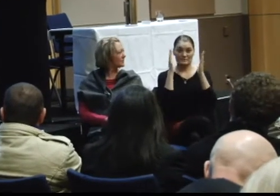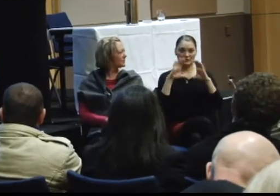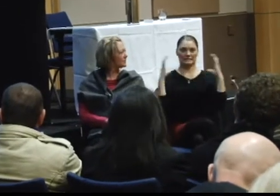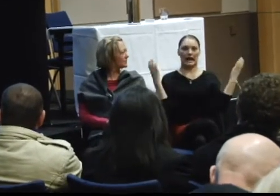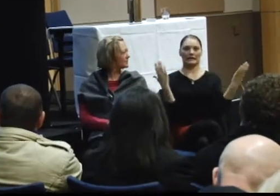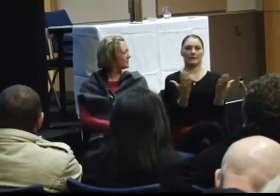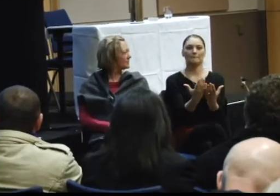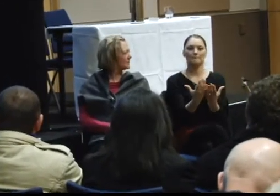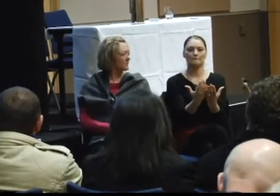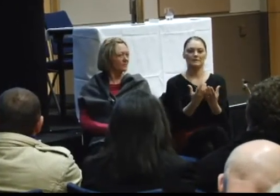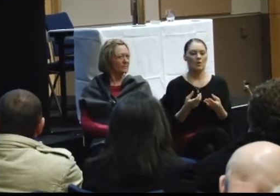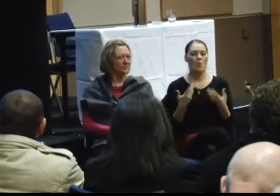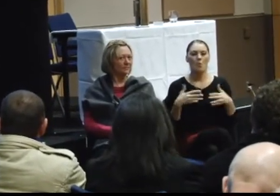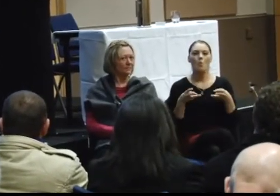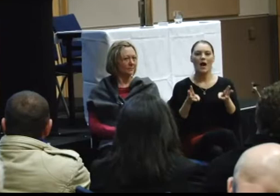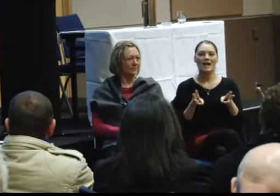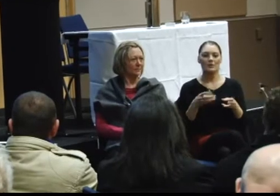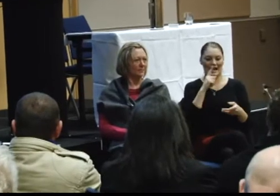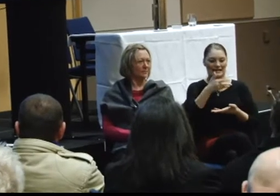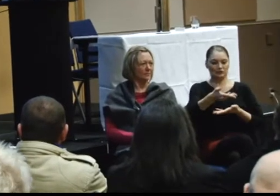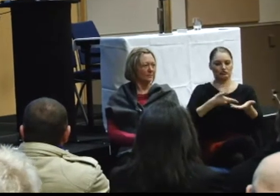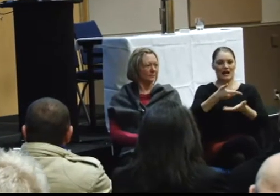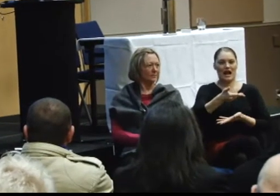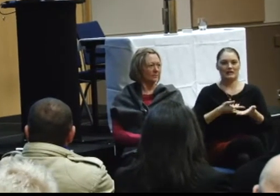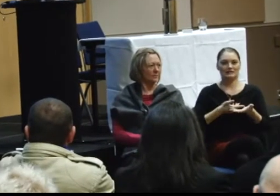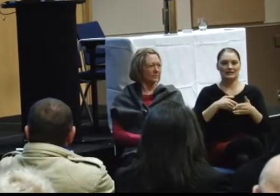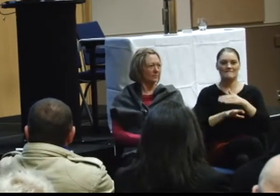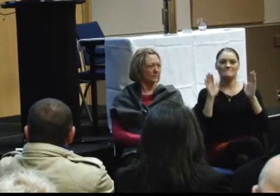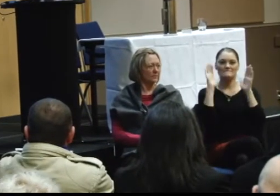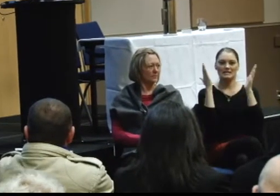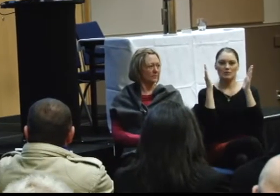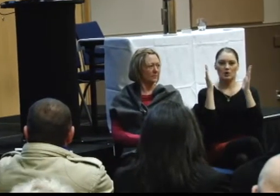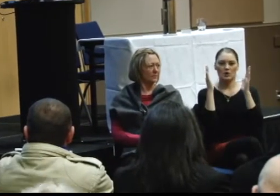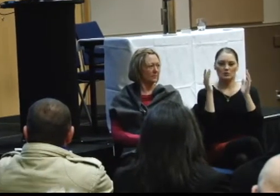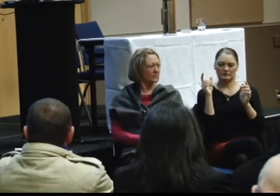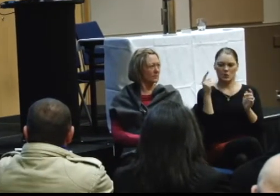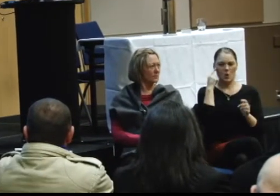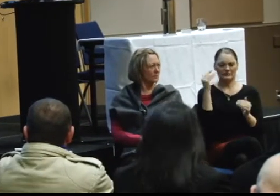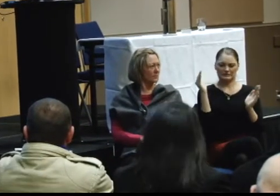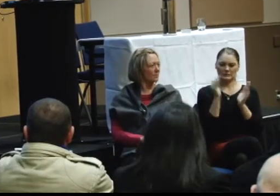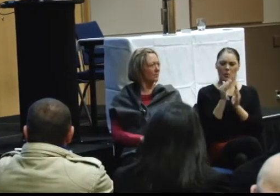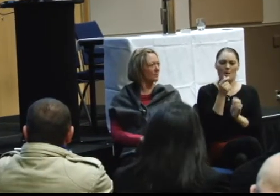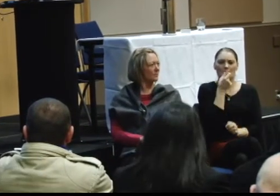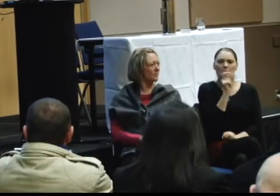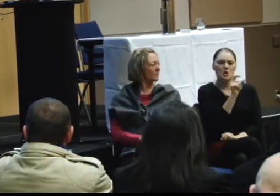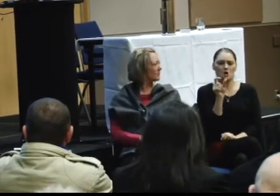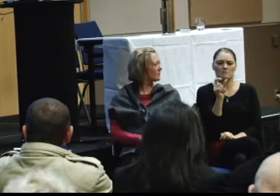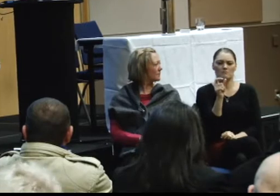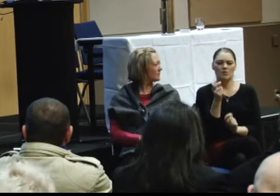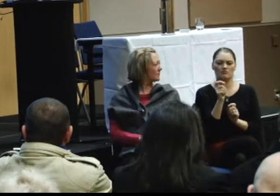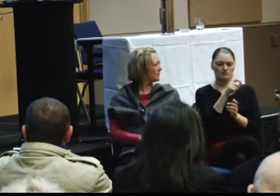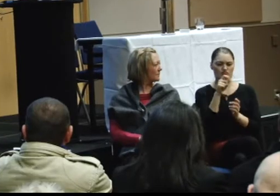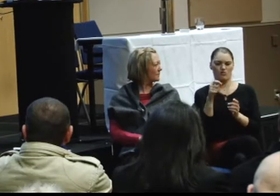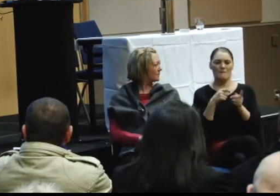be the way you would interact with Facebook in such a way that the small blurb that you wrote on your feedback would be surrounded